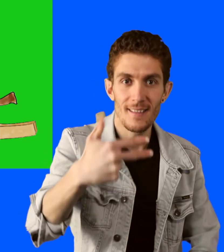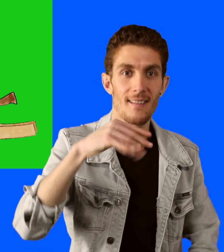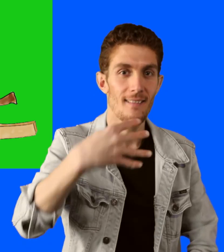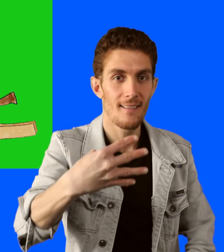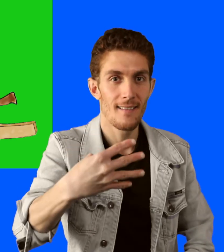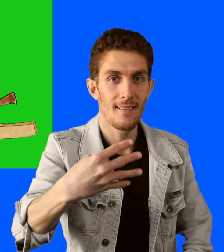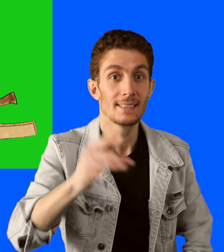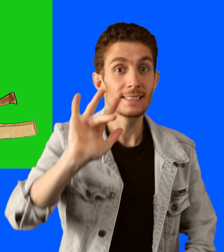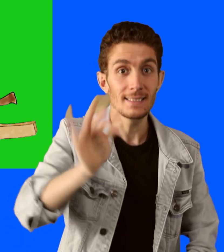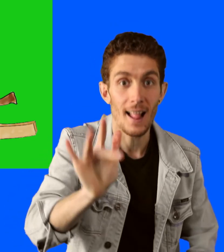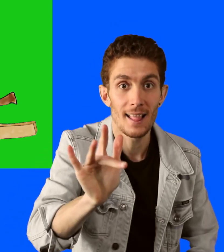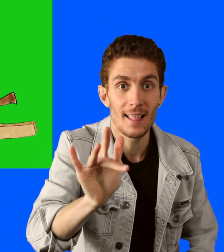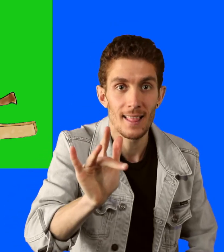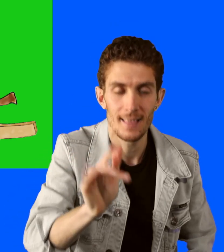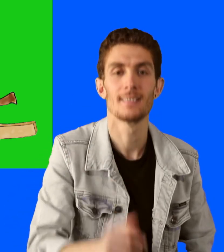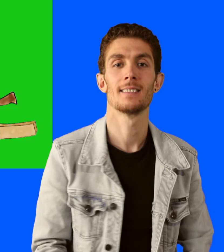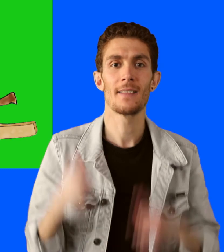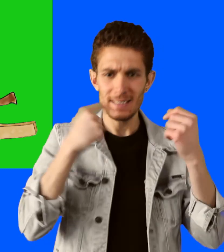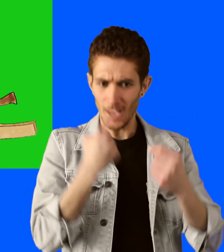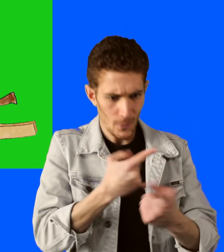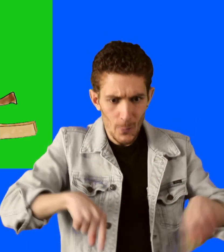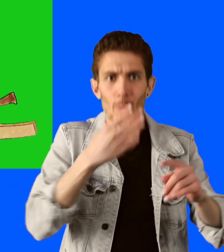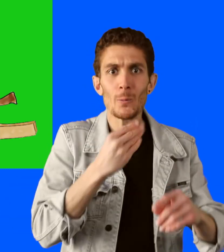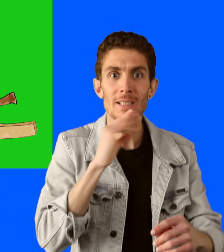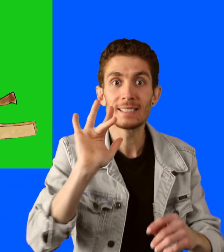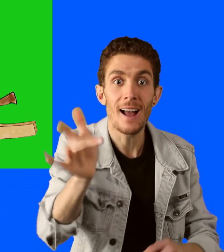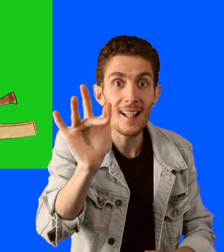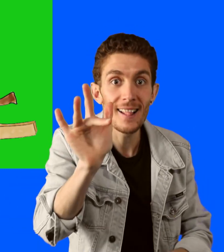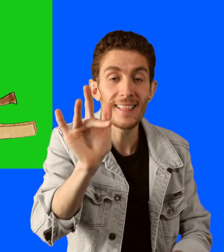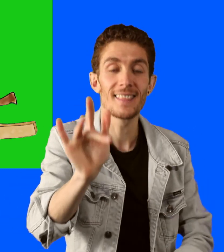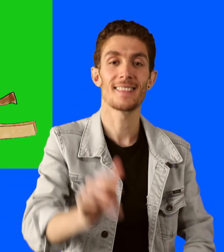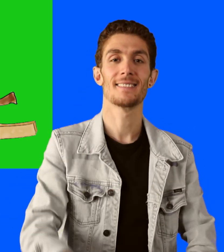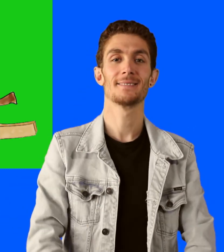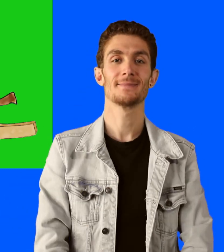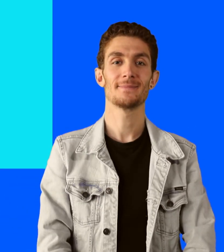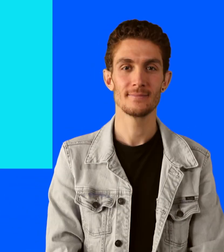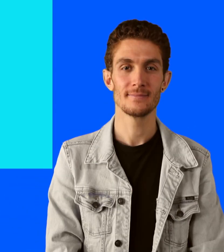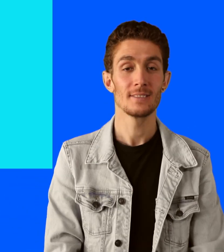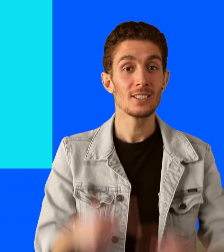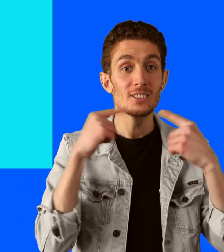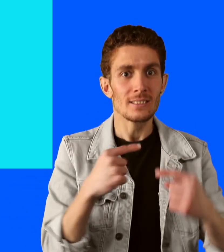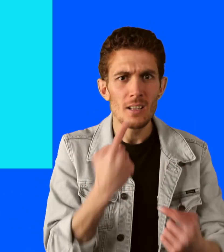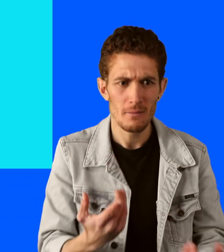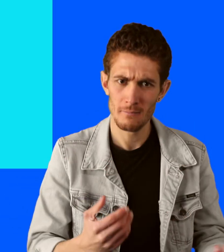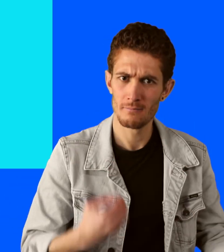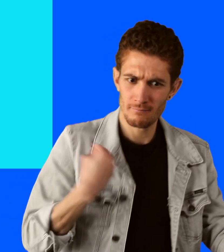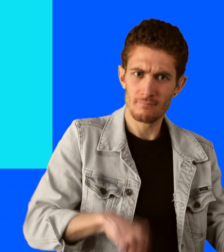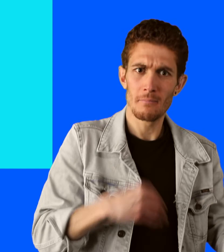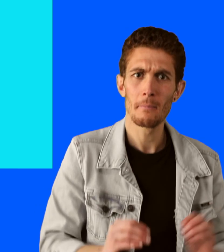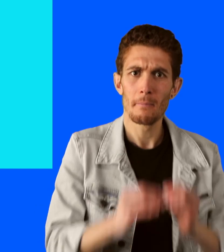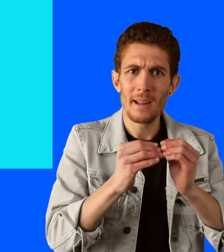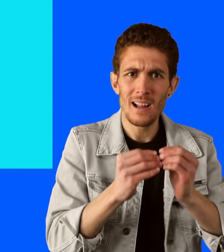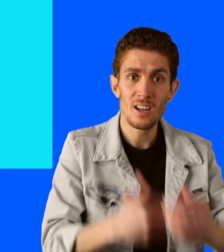eight nine ten we use ten things ella said a band made of